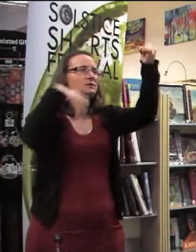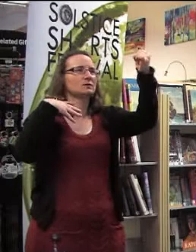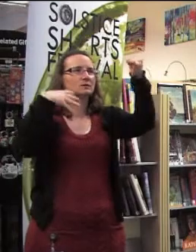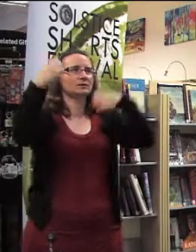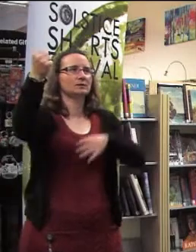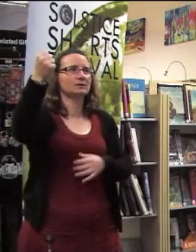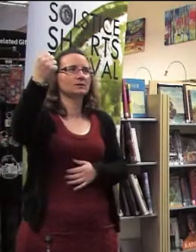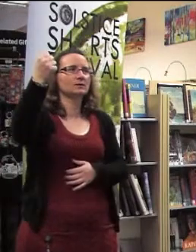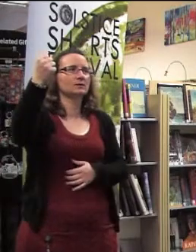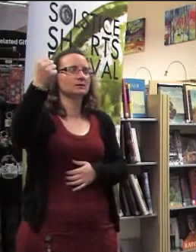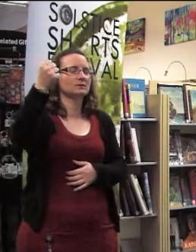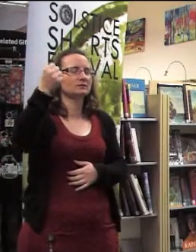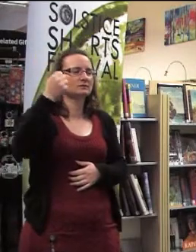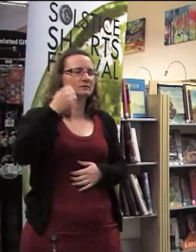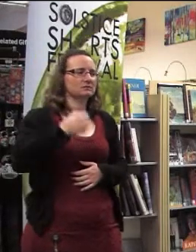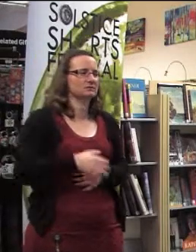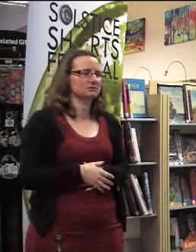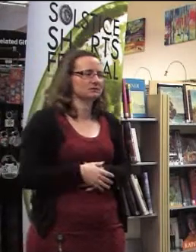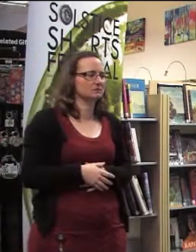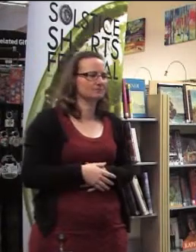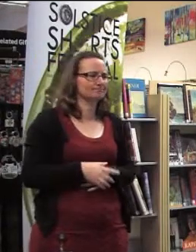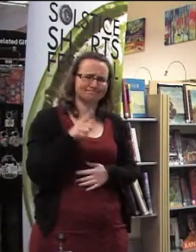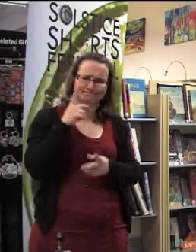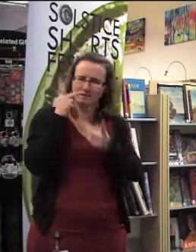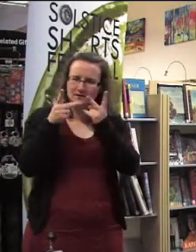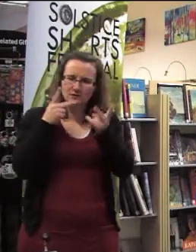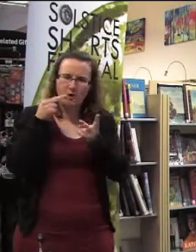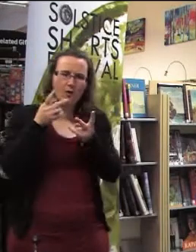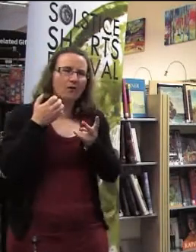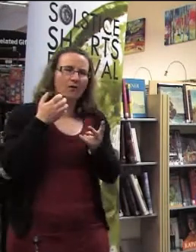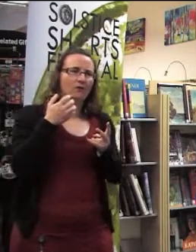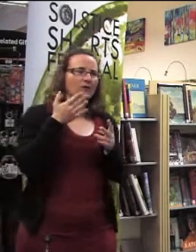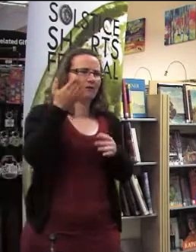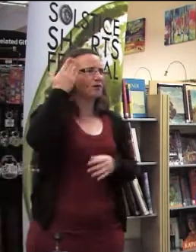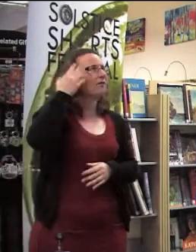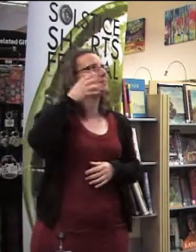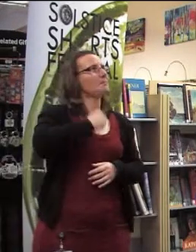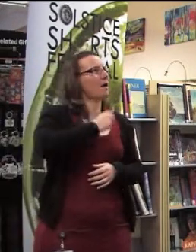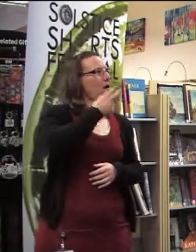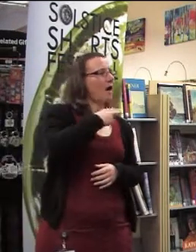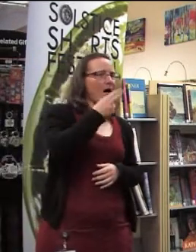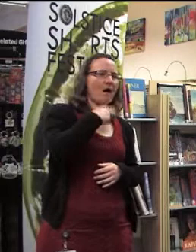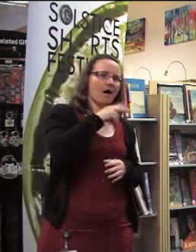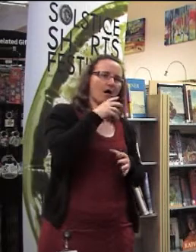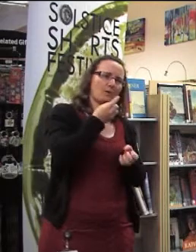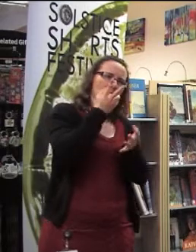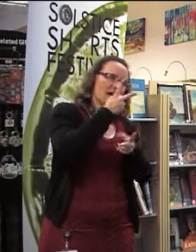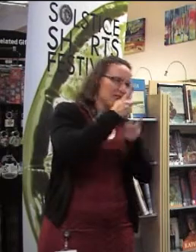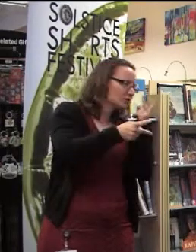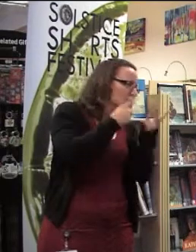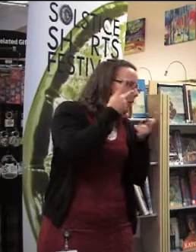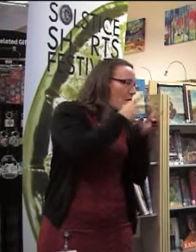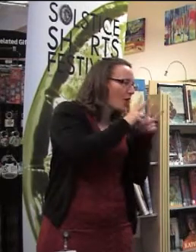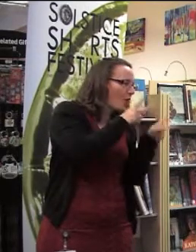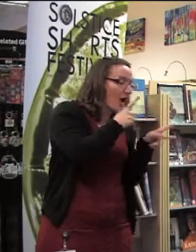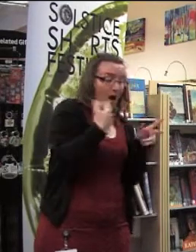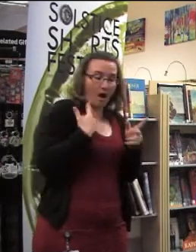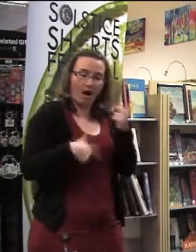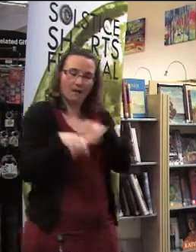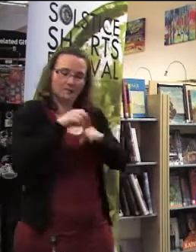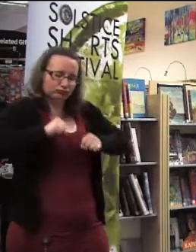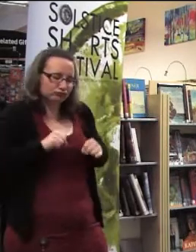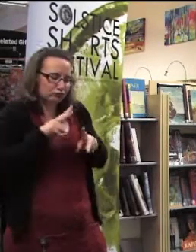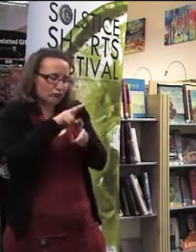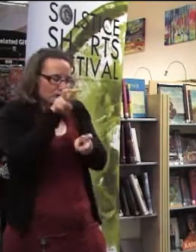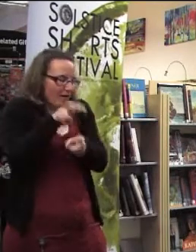My aunt used to play that song on hot nights in Brisbane. I'd be curled up in the big black leather chair, the one her husband left